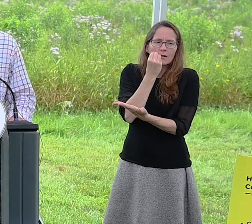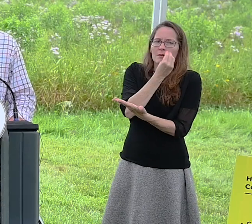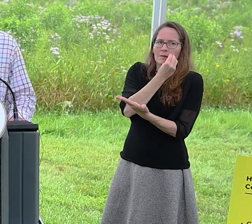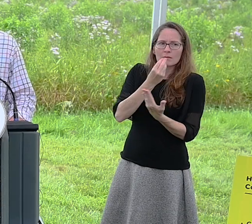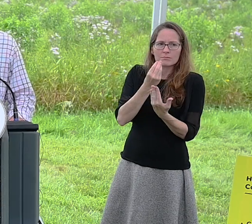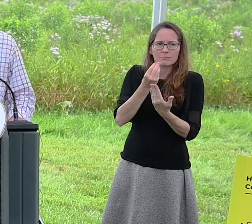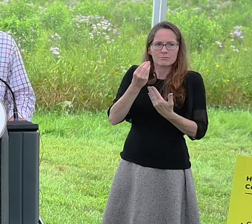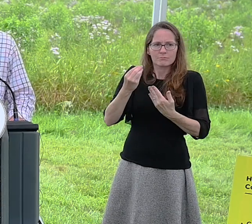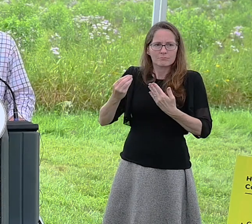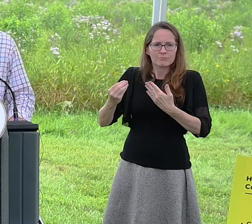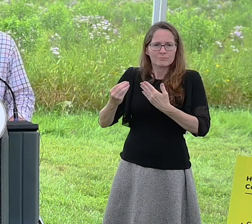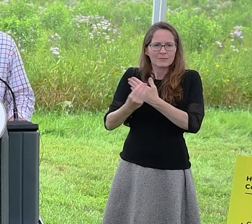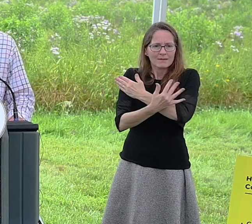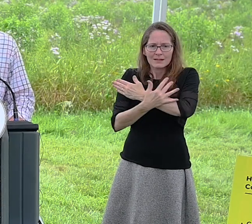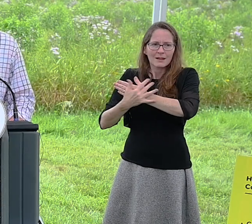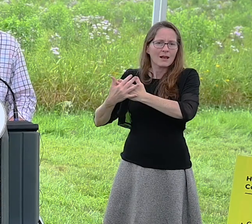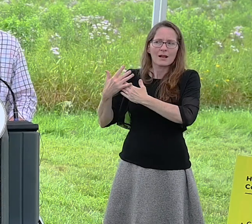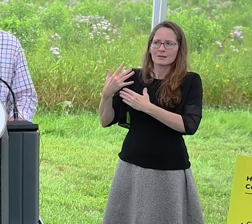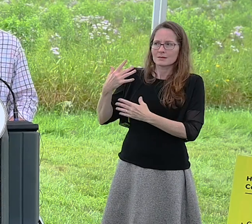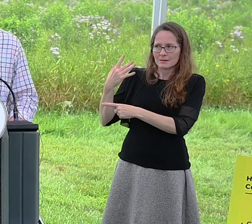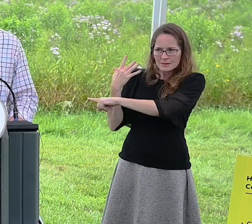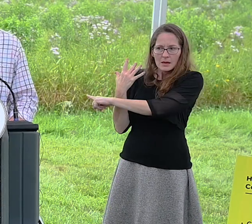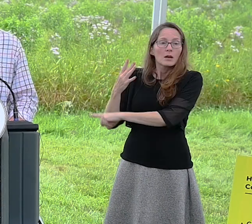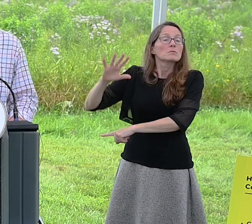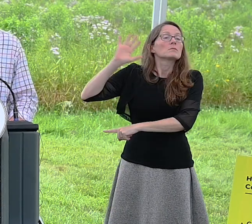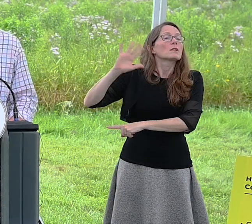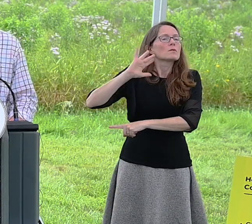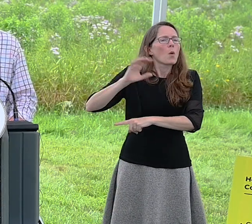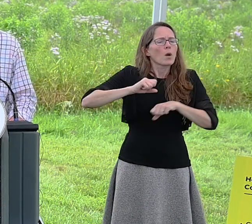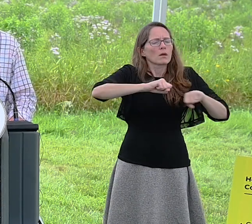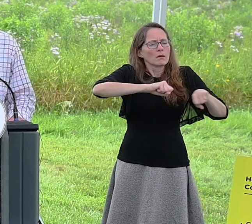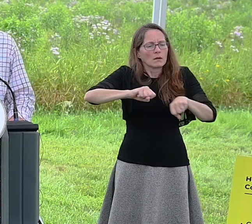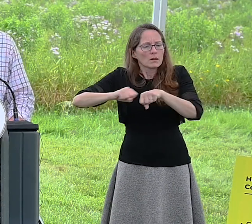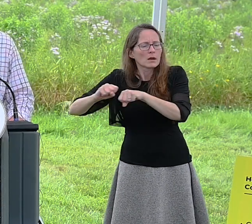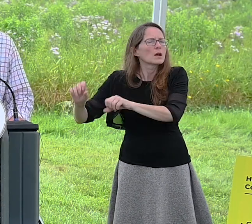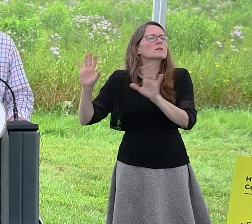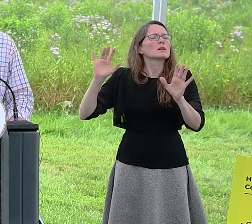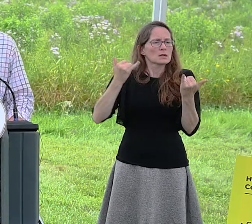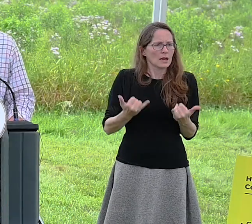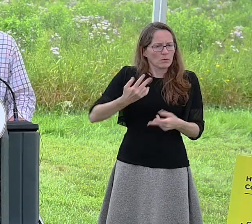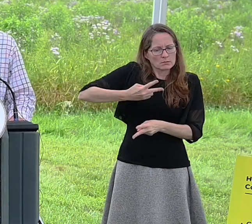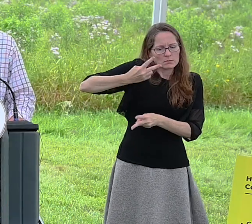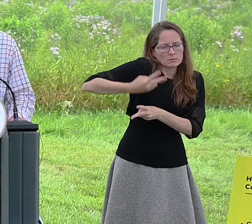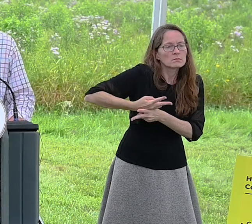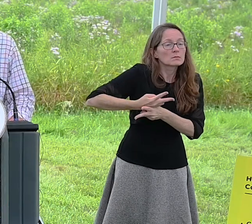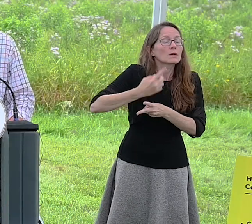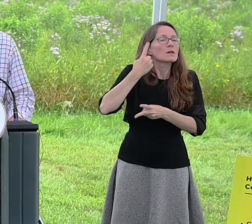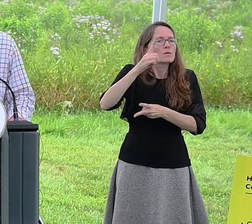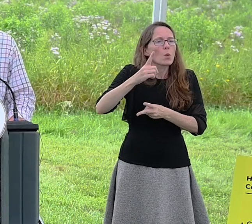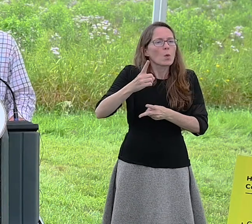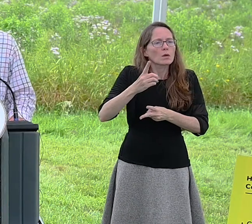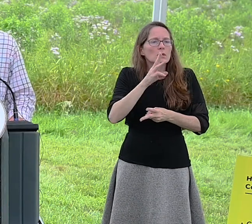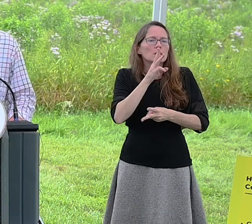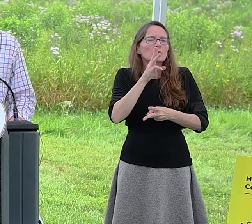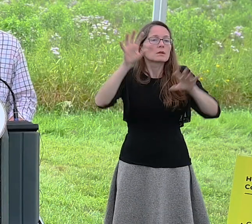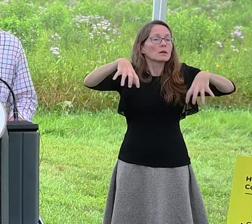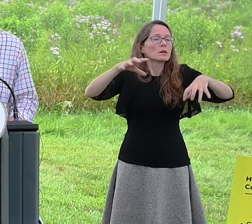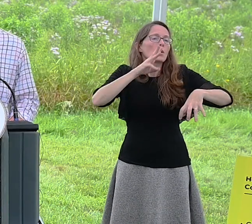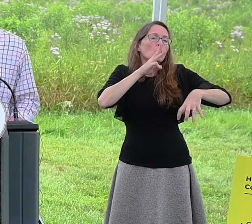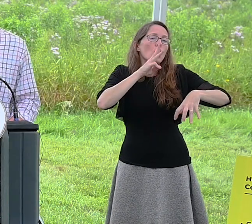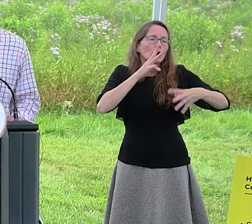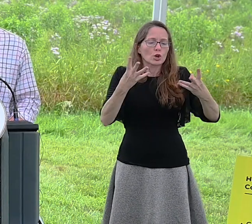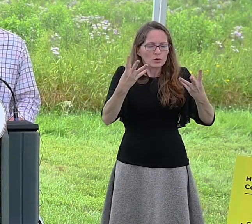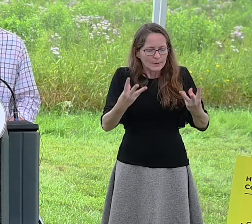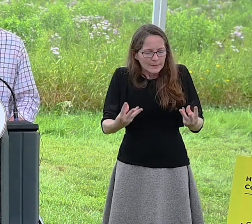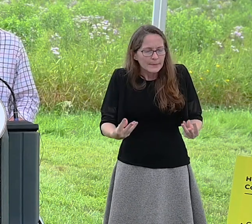mission, converting mowed turf into a habitat for pollinators and reducing stormwater runoff. As many people here